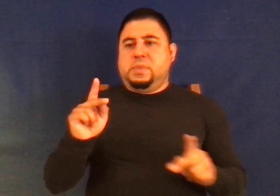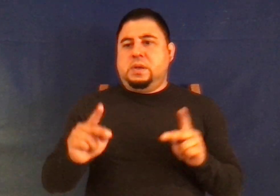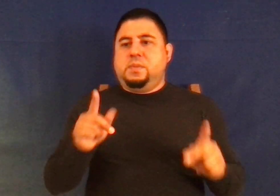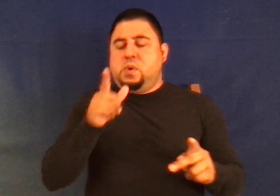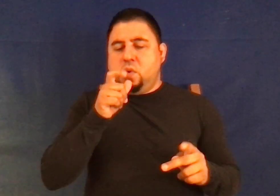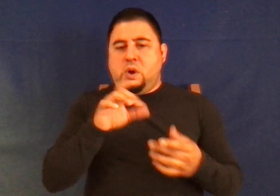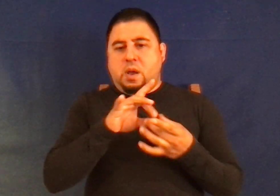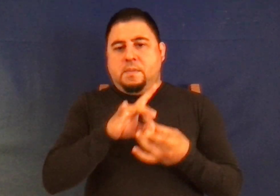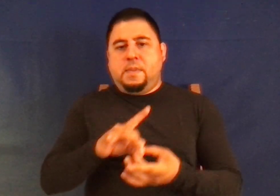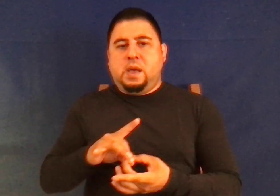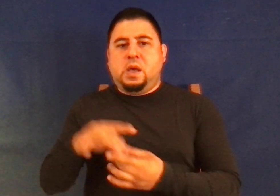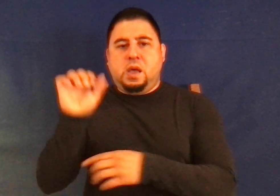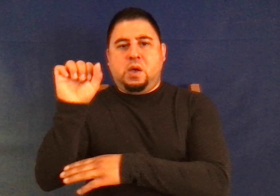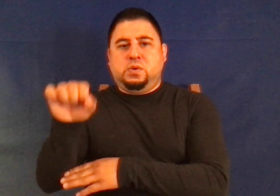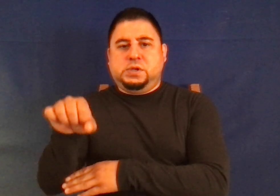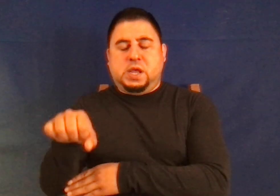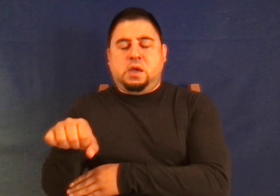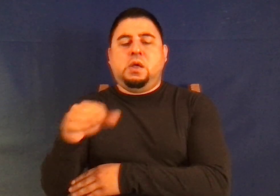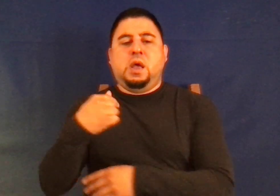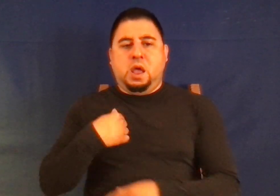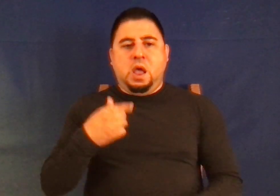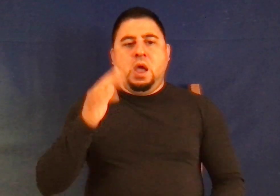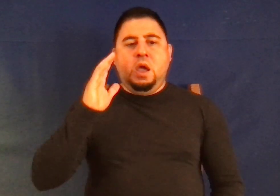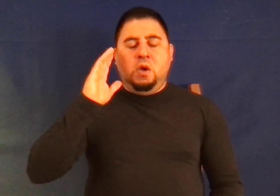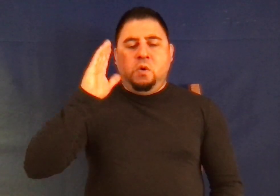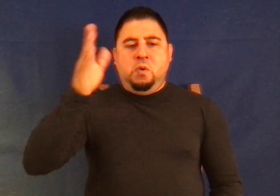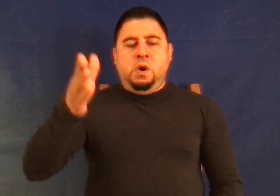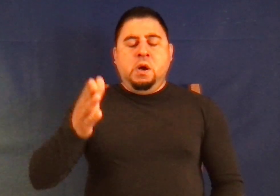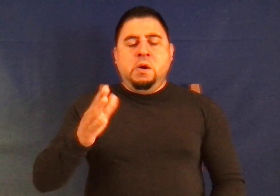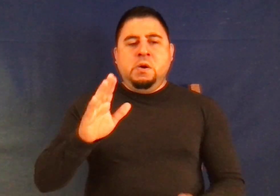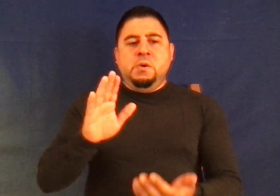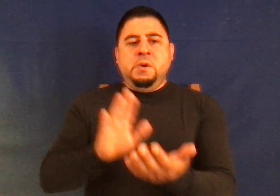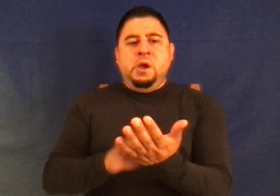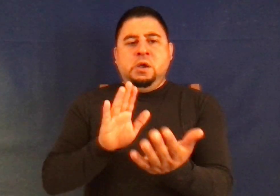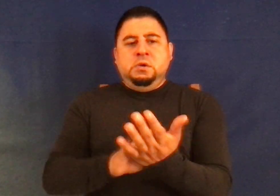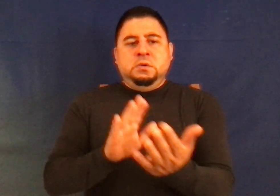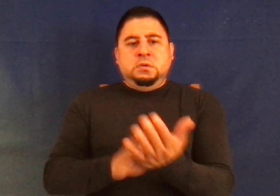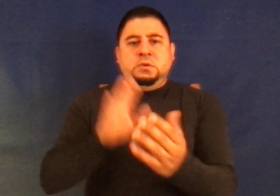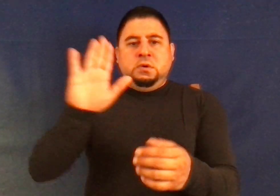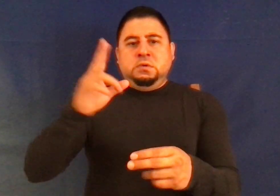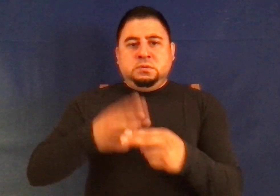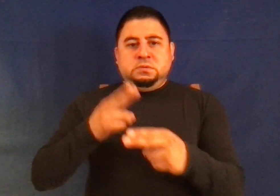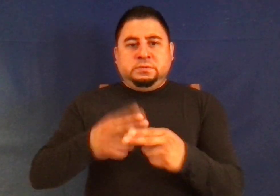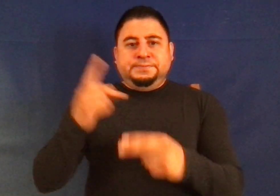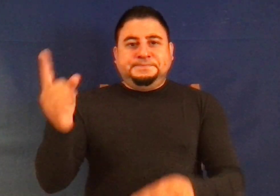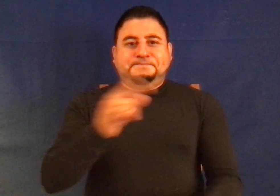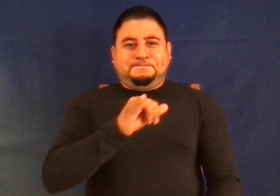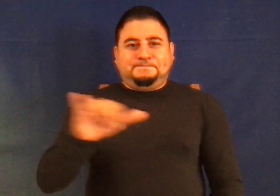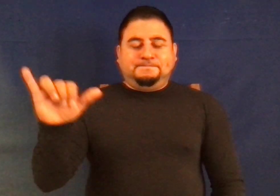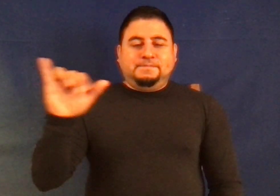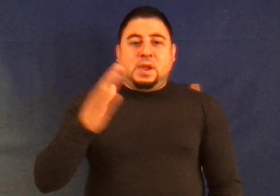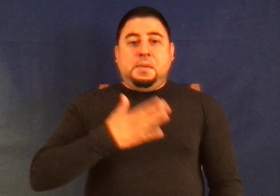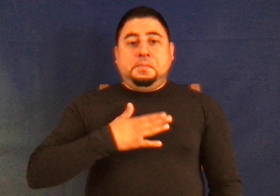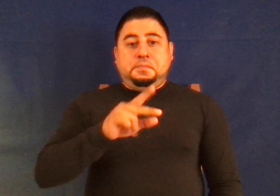bowed down. I will praise your name forever,